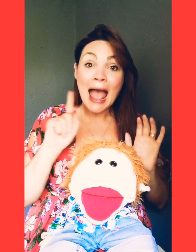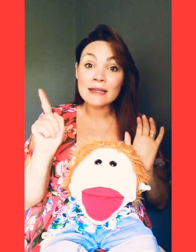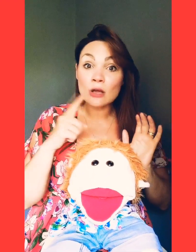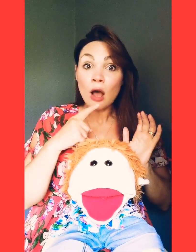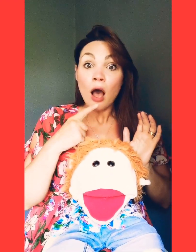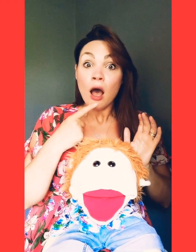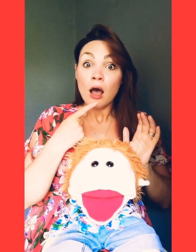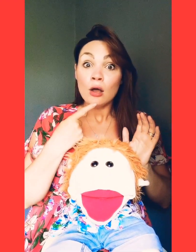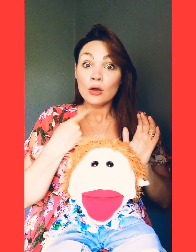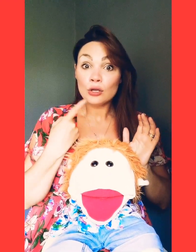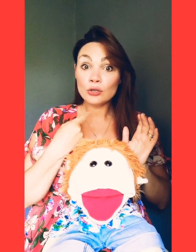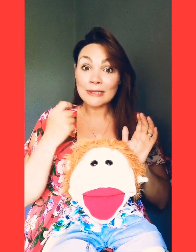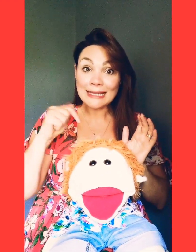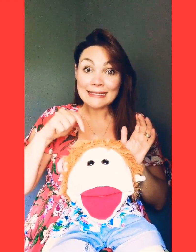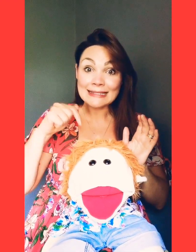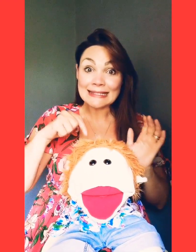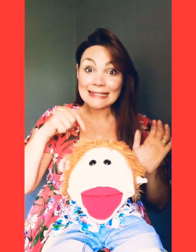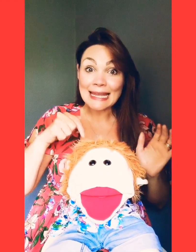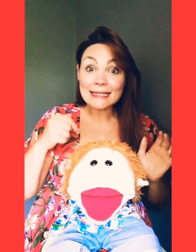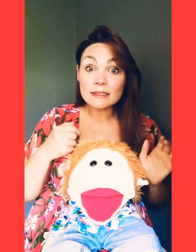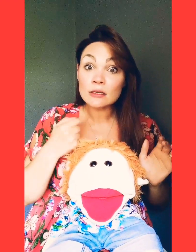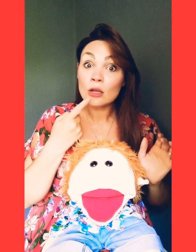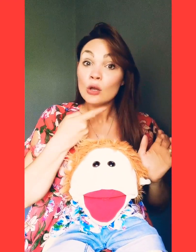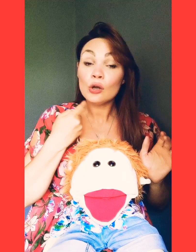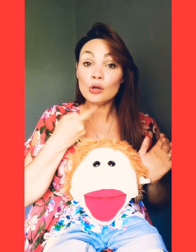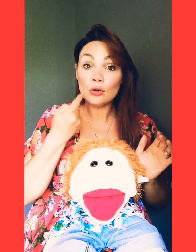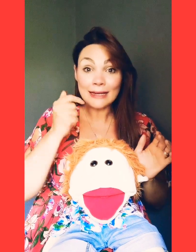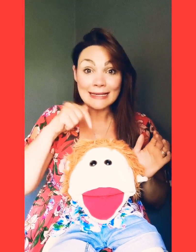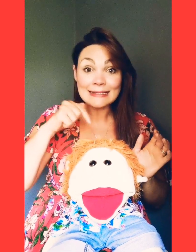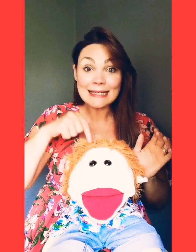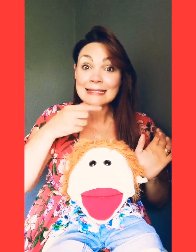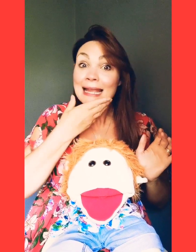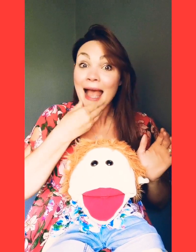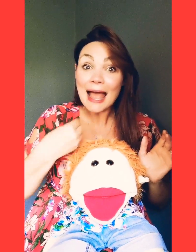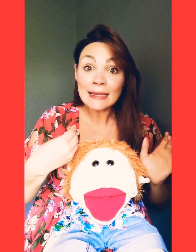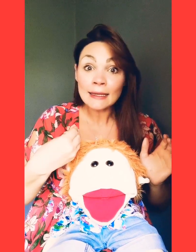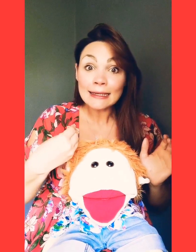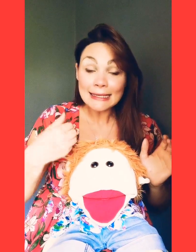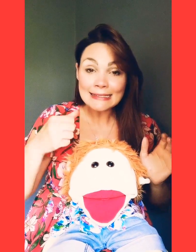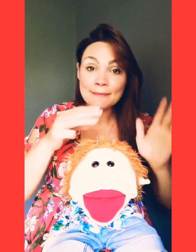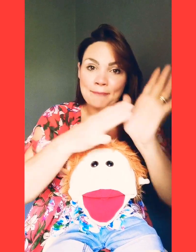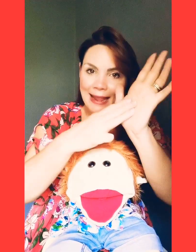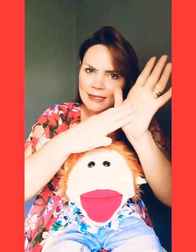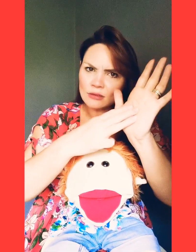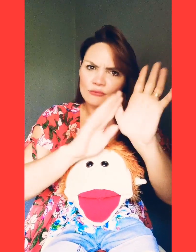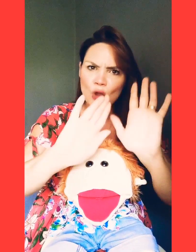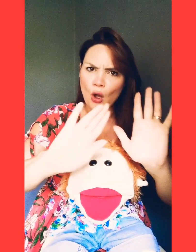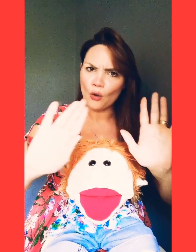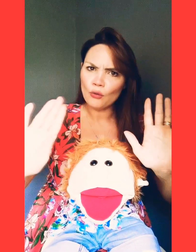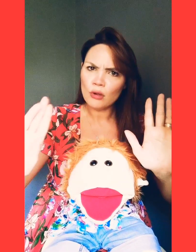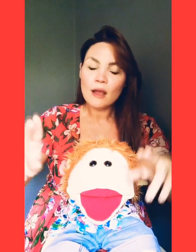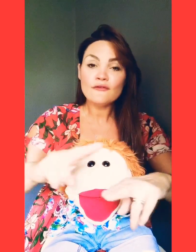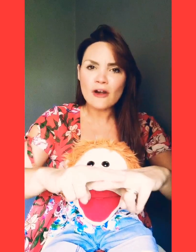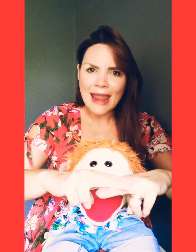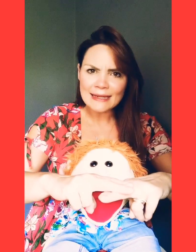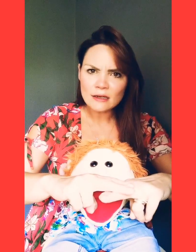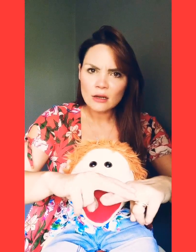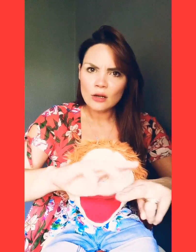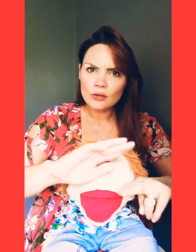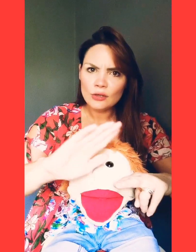And who is this? Who is this guy? Is it Mike? No. Fred?